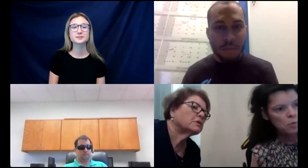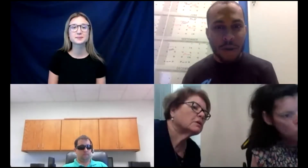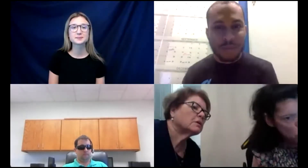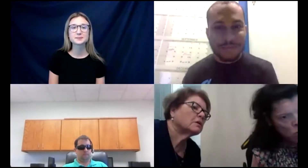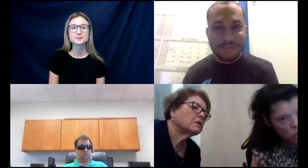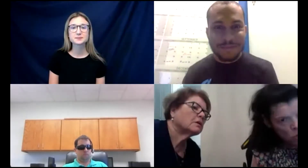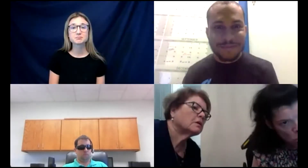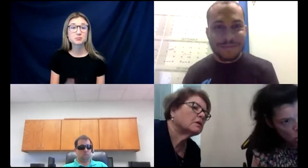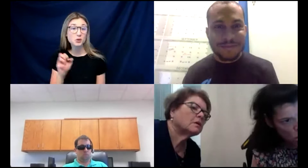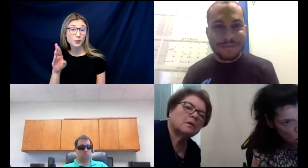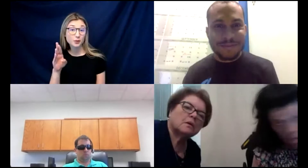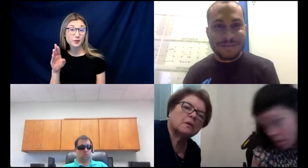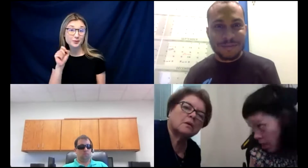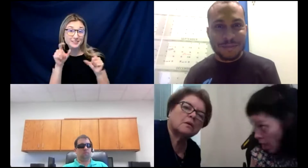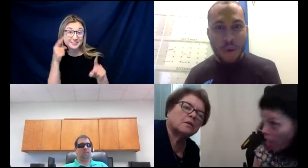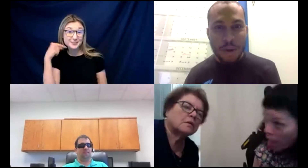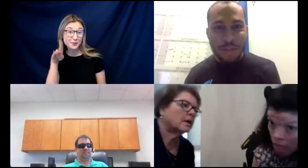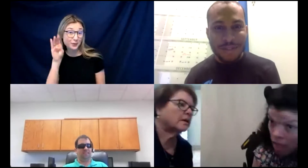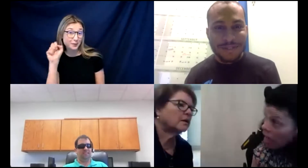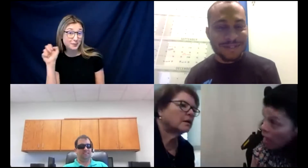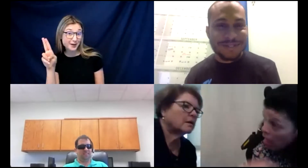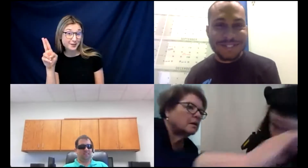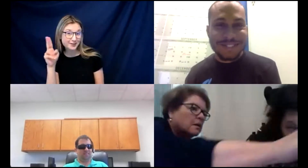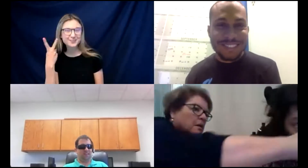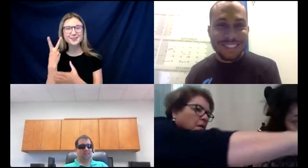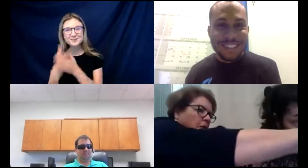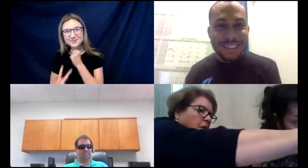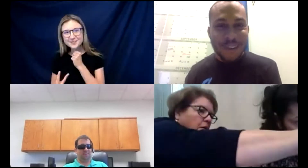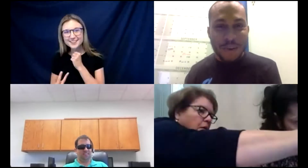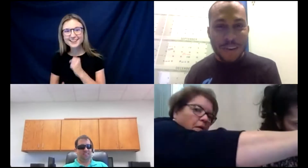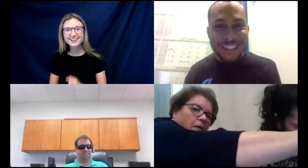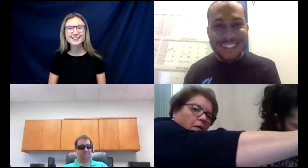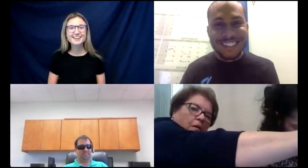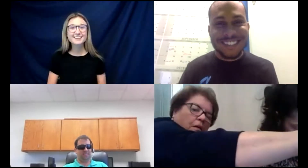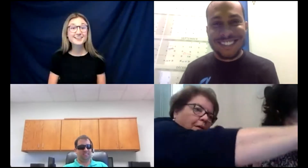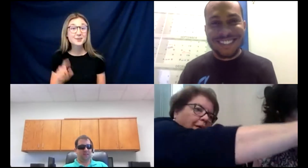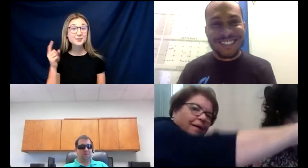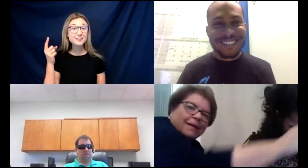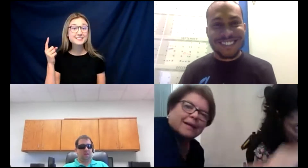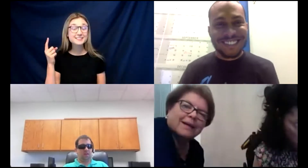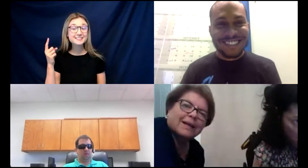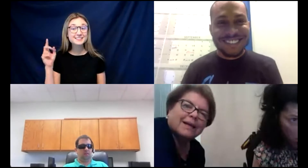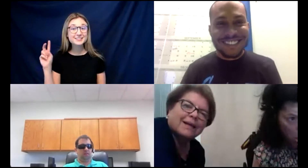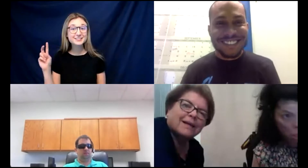Or Bo? Or both? Going once?